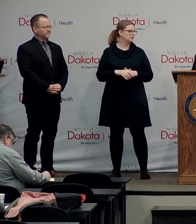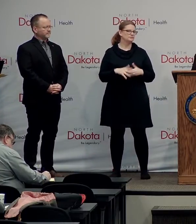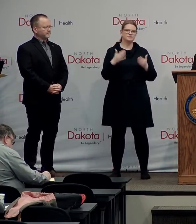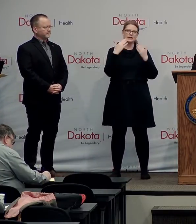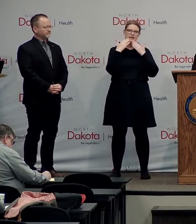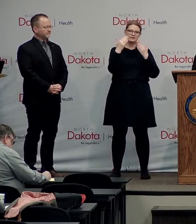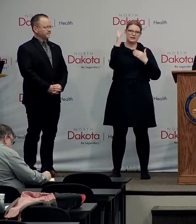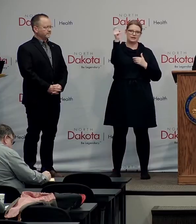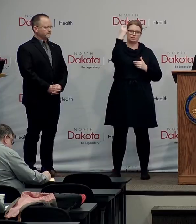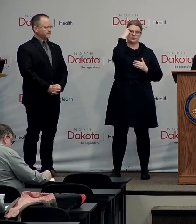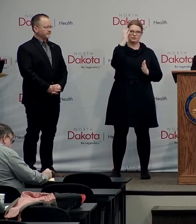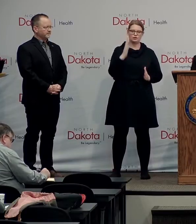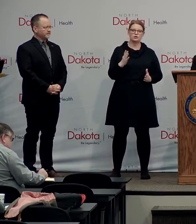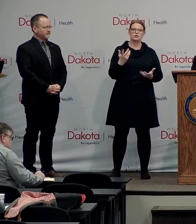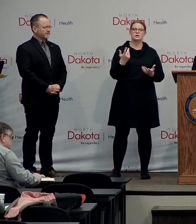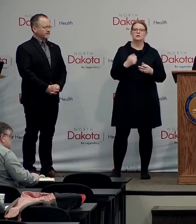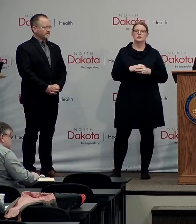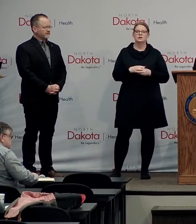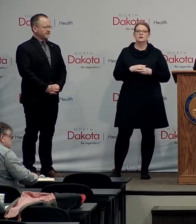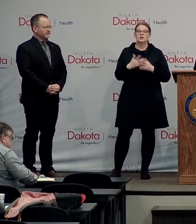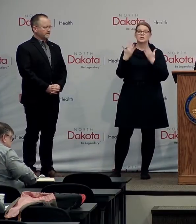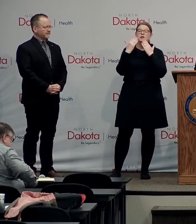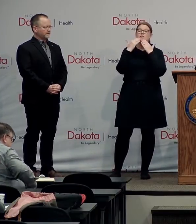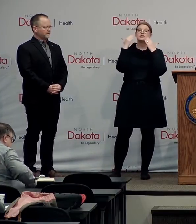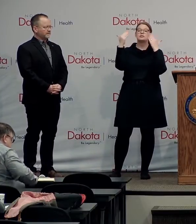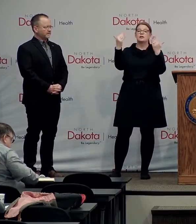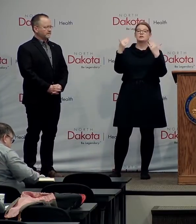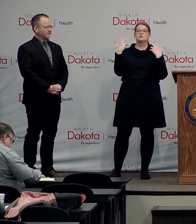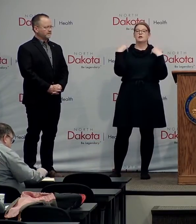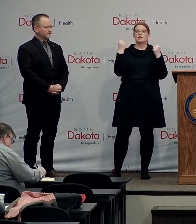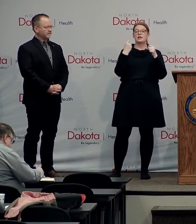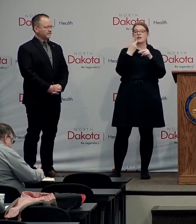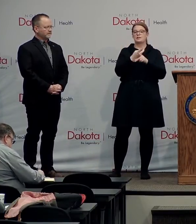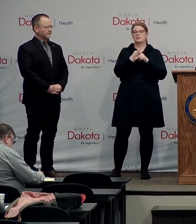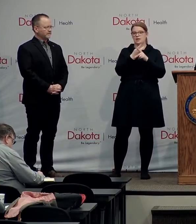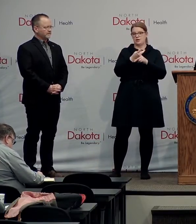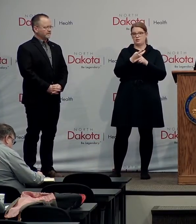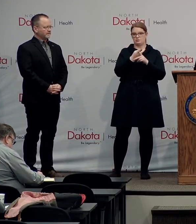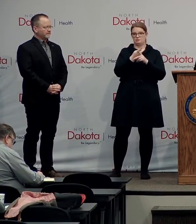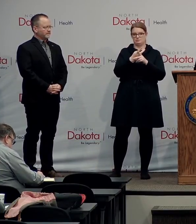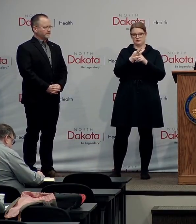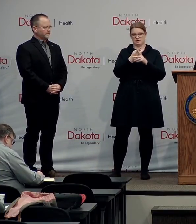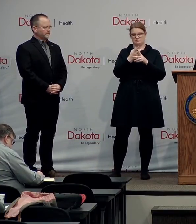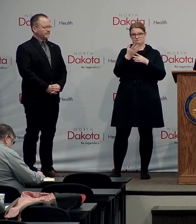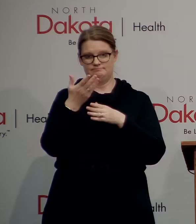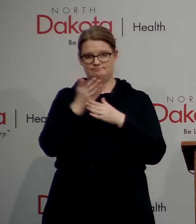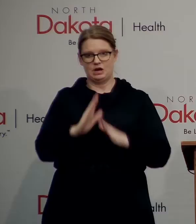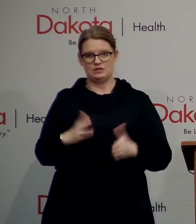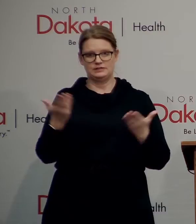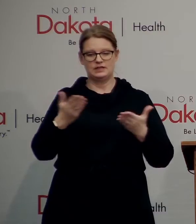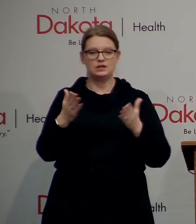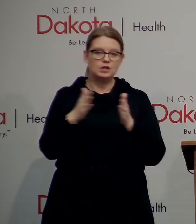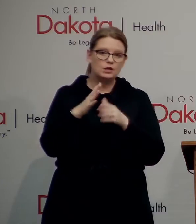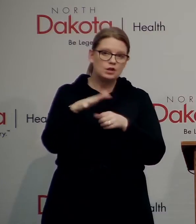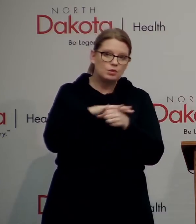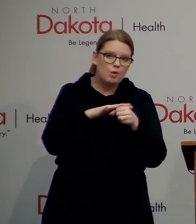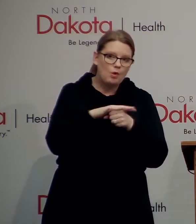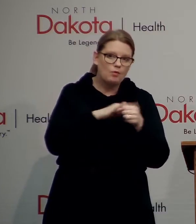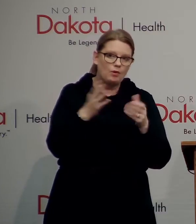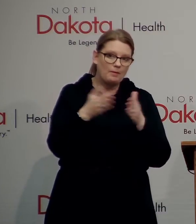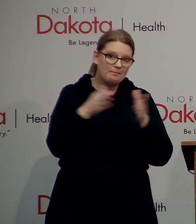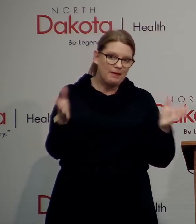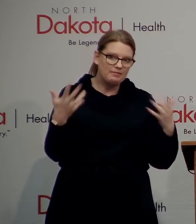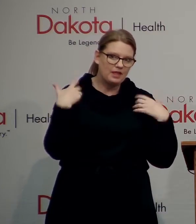Thank you, Governor. I wanted to express my gratitude to our healthcare partners that are here today, local public health, who's